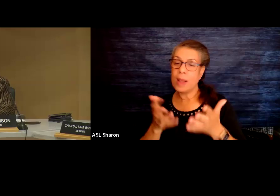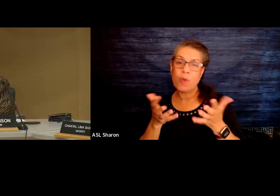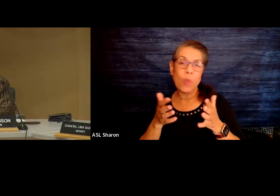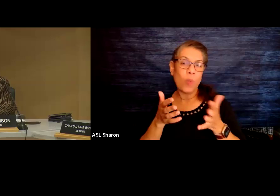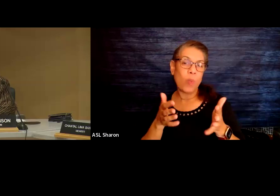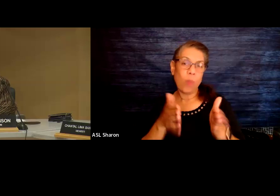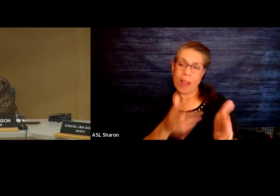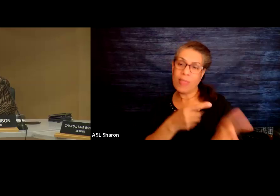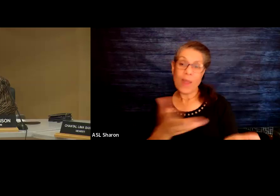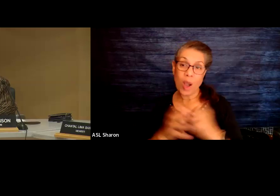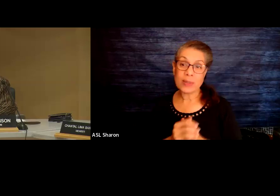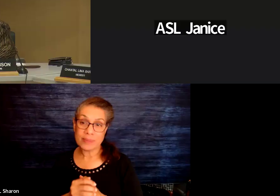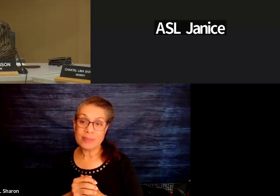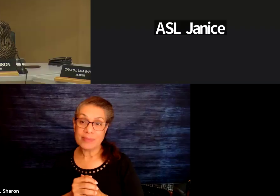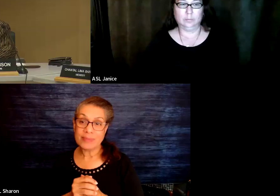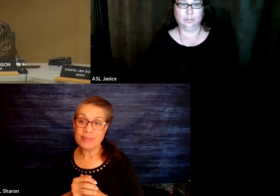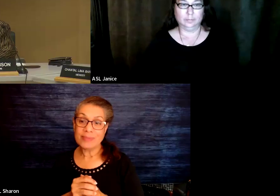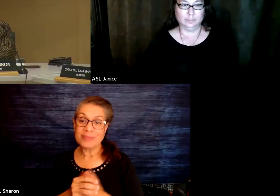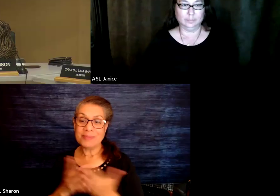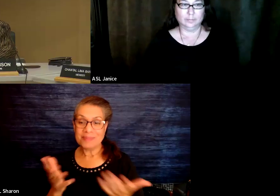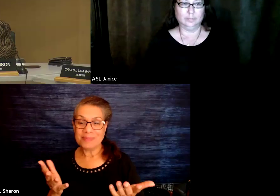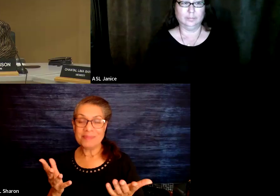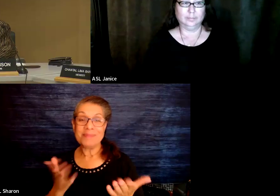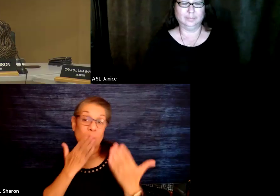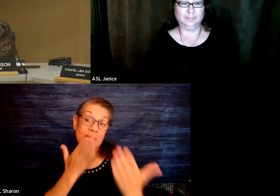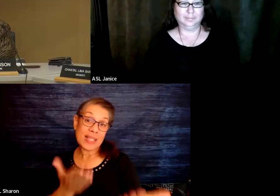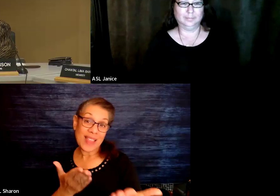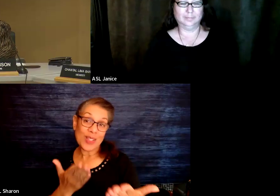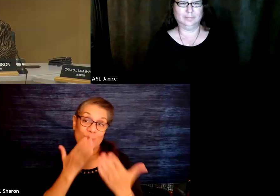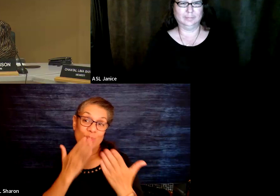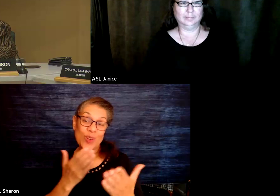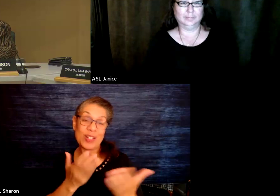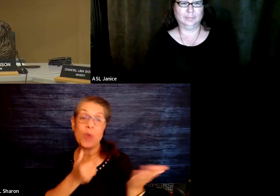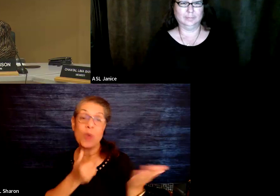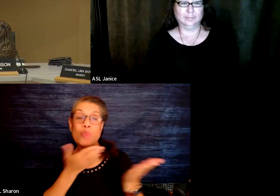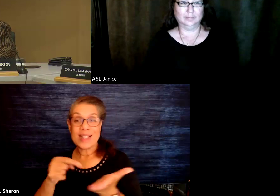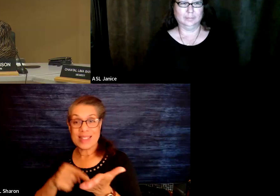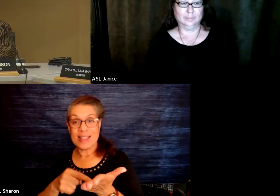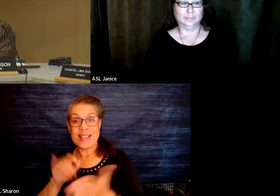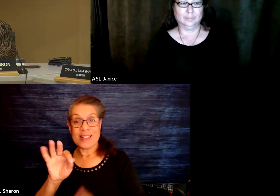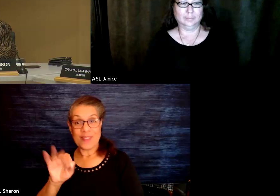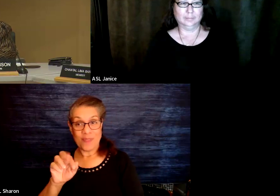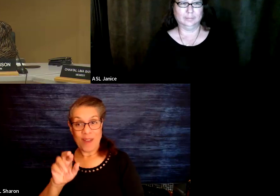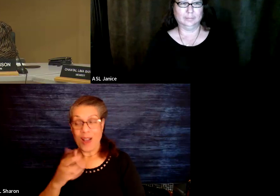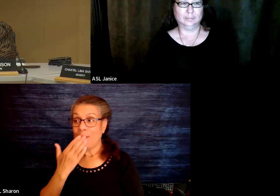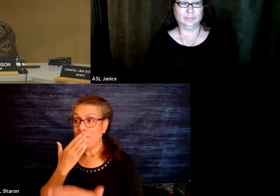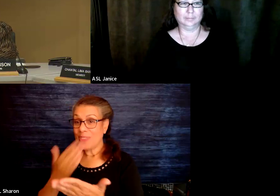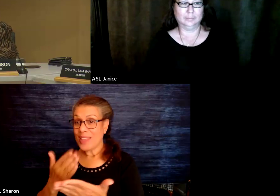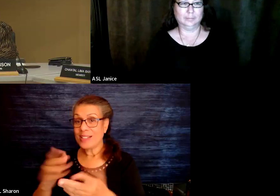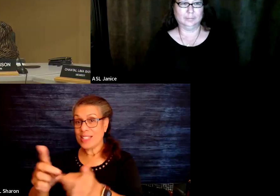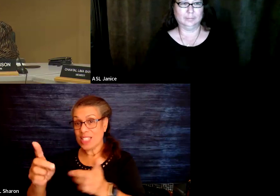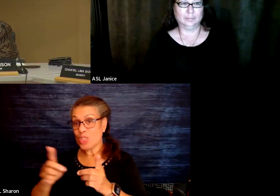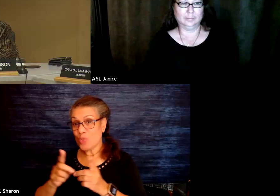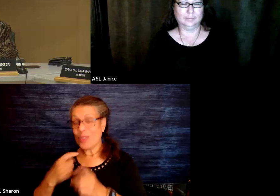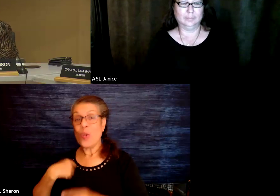to be. So I just say thank you for getting us this far. Thank you to the district, because we have made investments